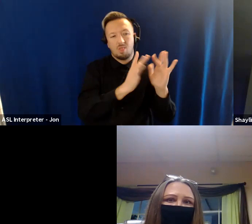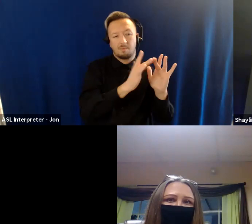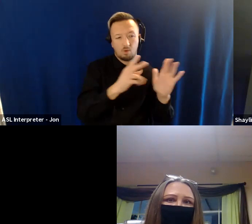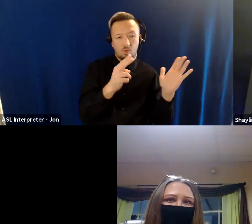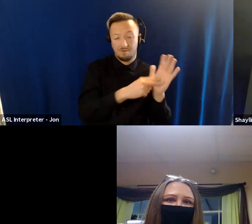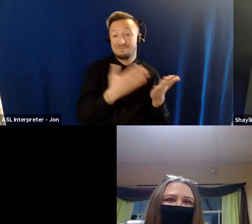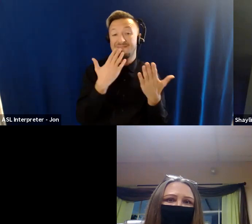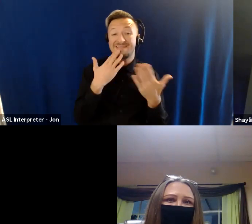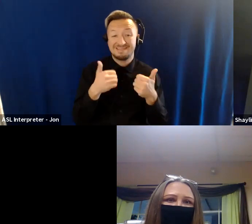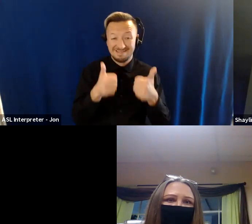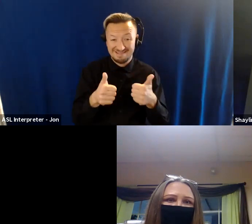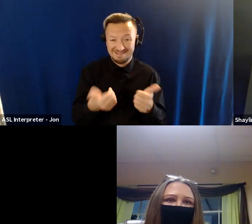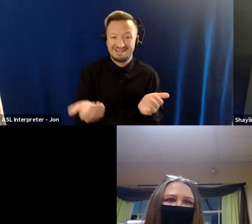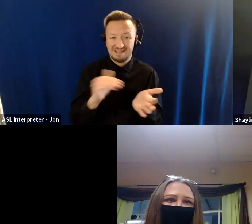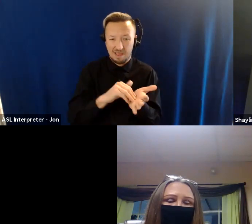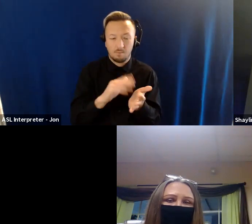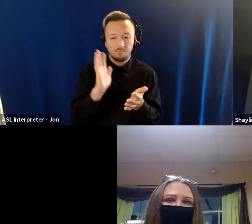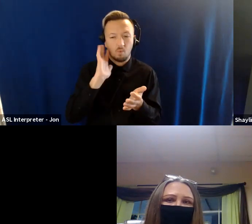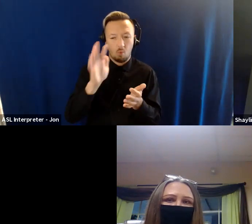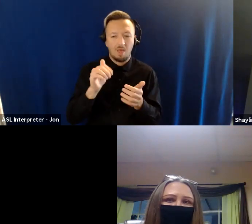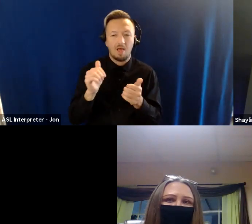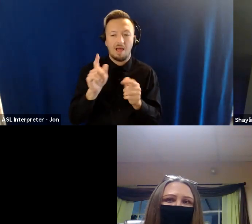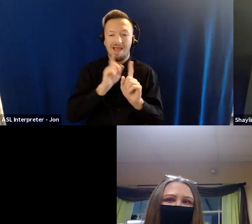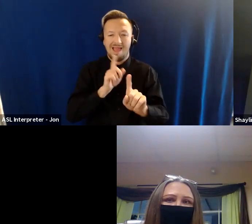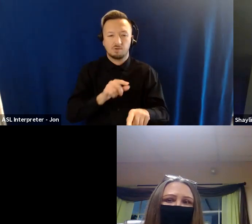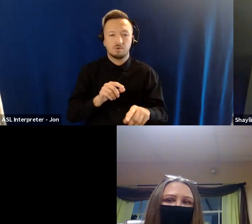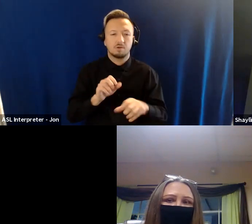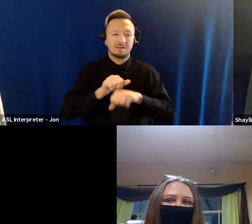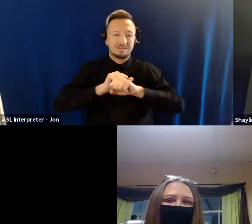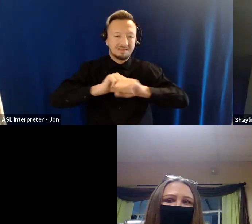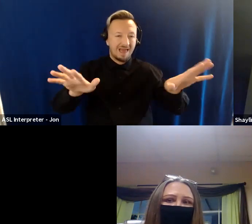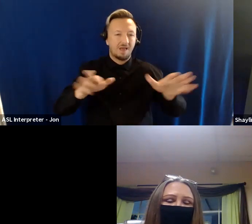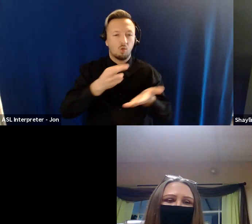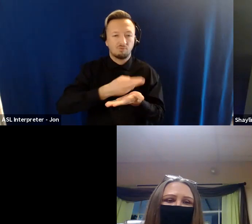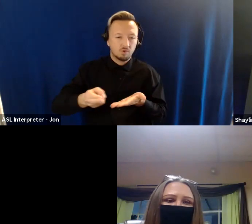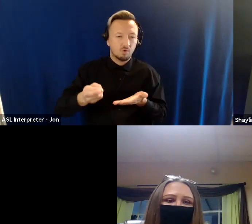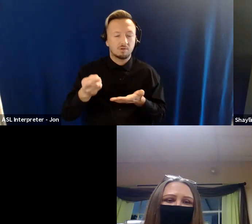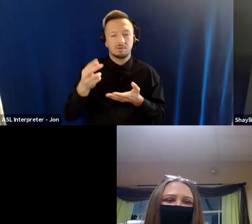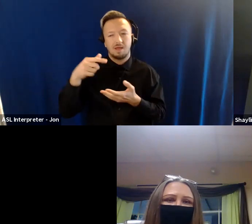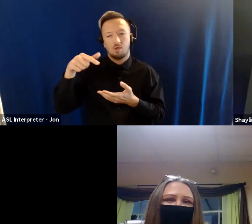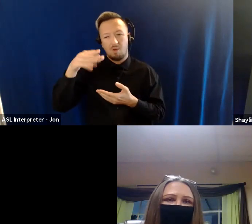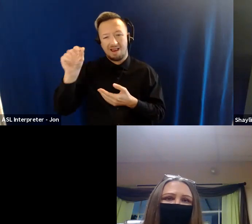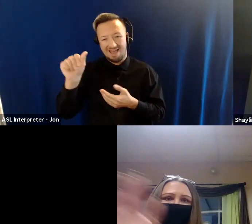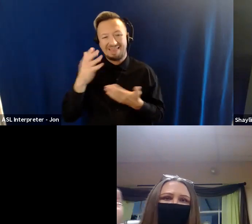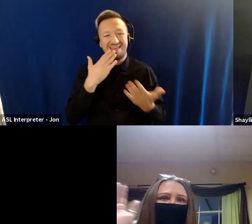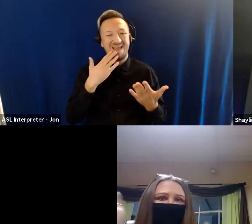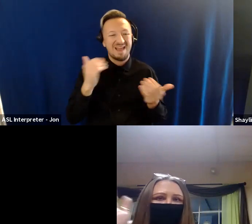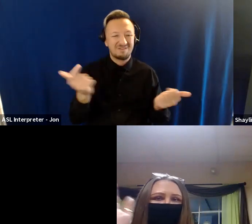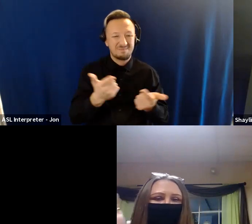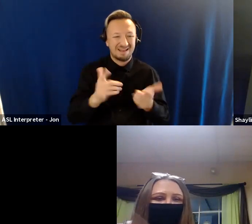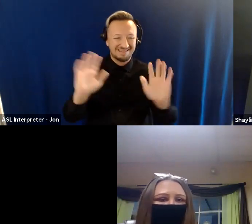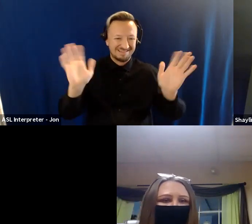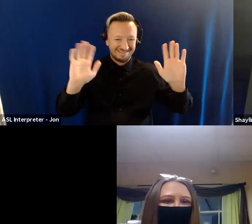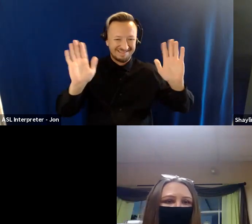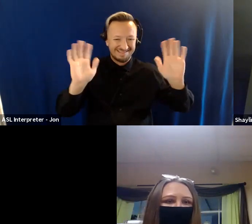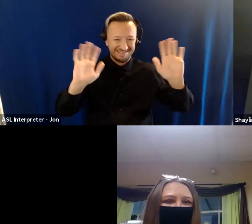free to follow up. And again, we'll be following up with these resources and those Q&As we didn't get to. Thank you, everybody. Have a great